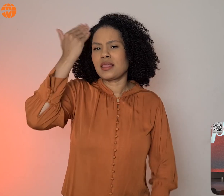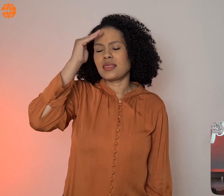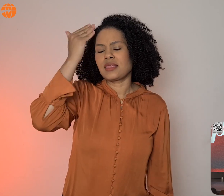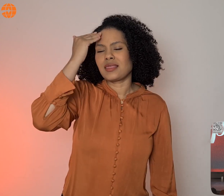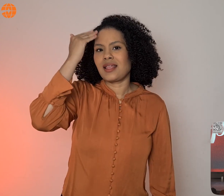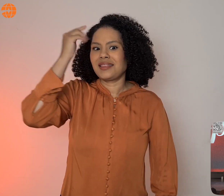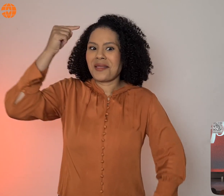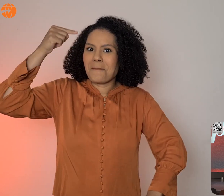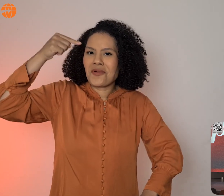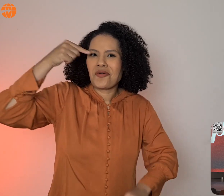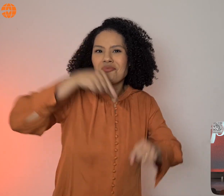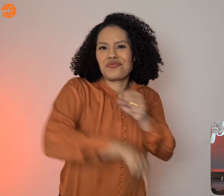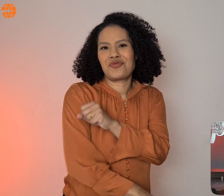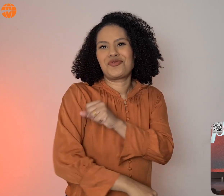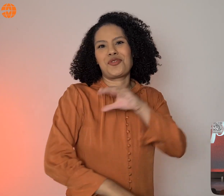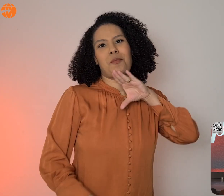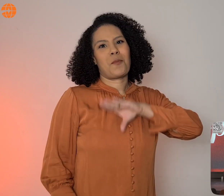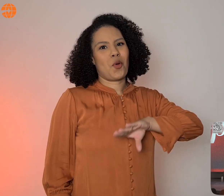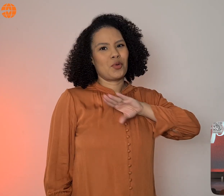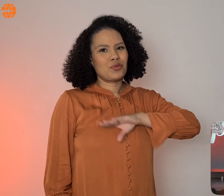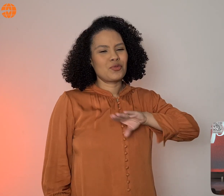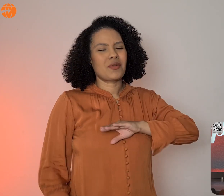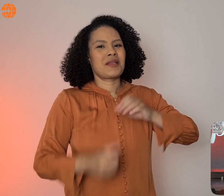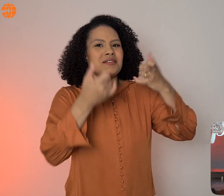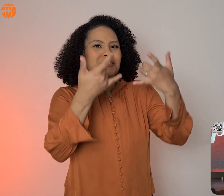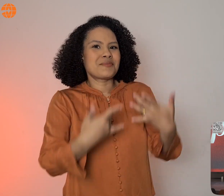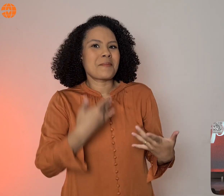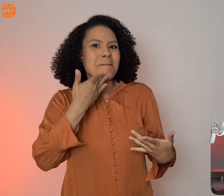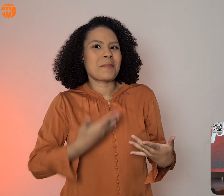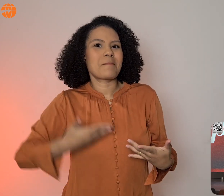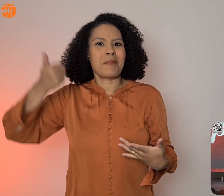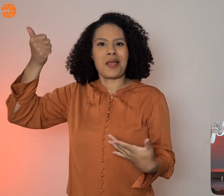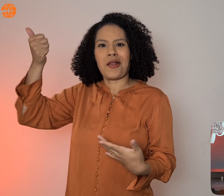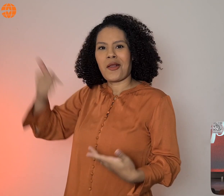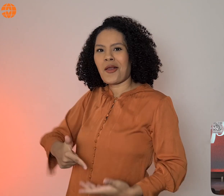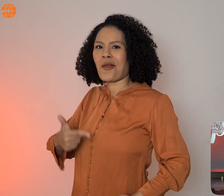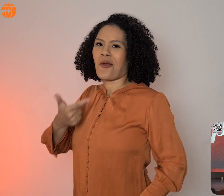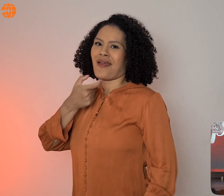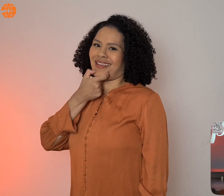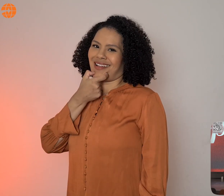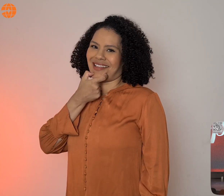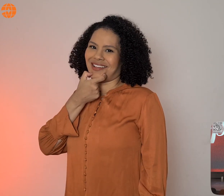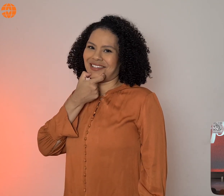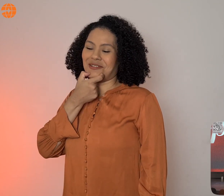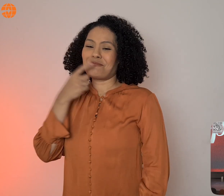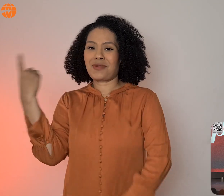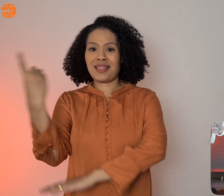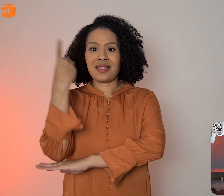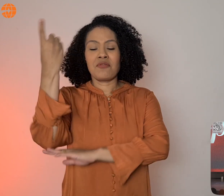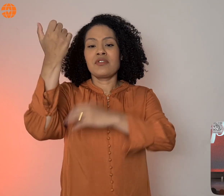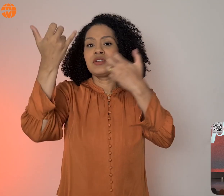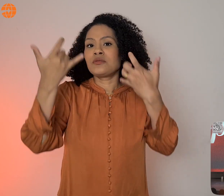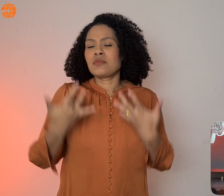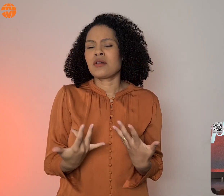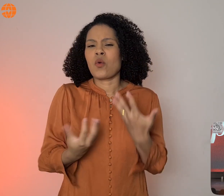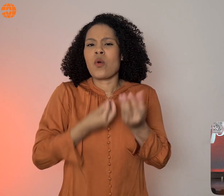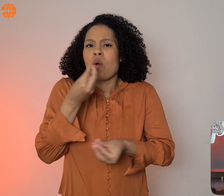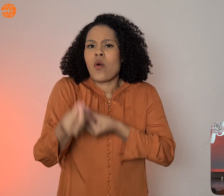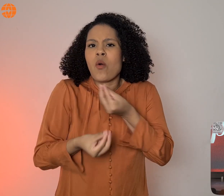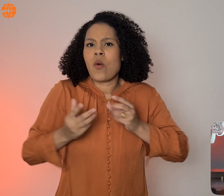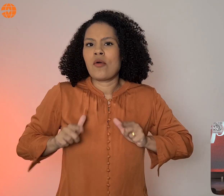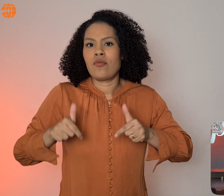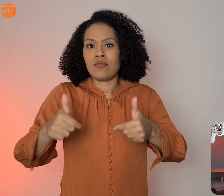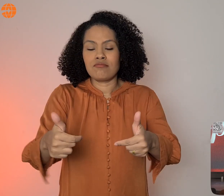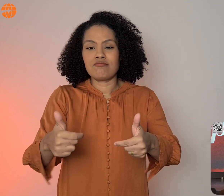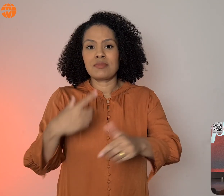do que aqueles que apenas falam inglês. And David demonstrates how to do this. E Davi demonstrou como fazer isso. He proclaims